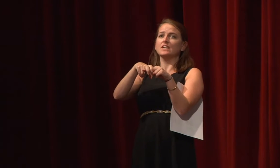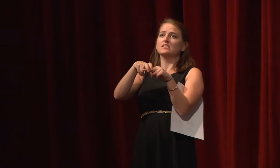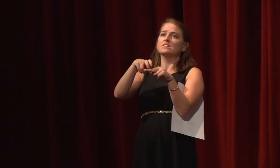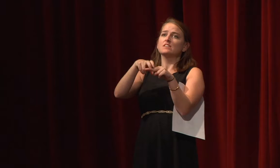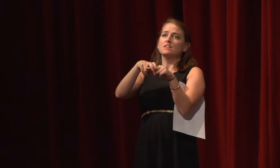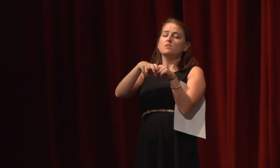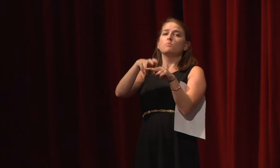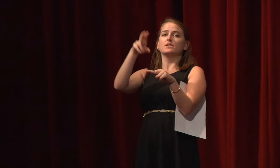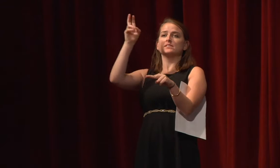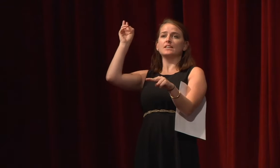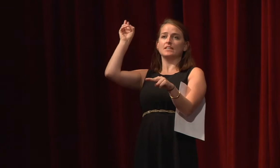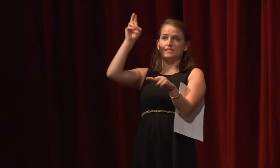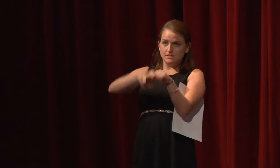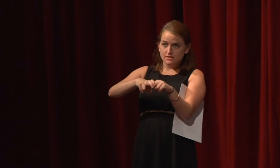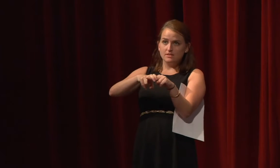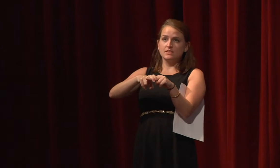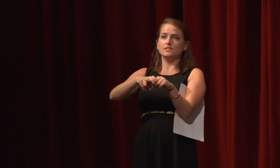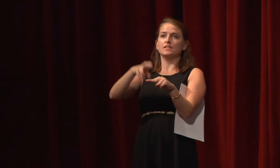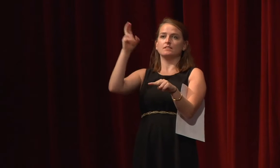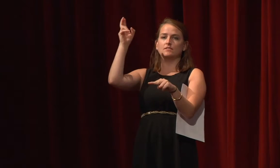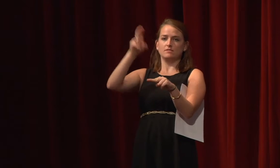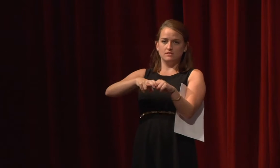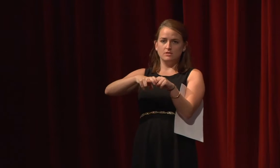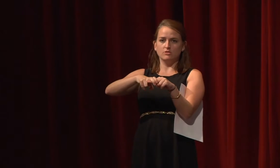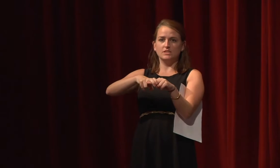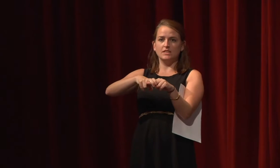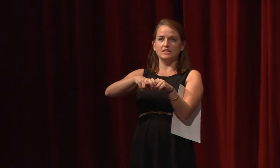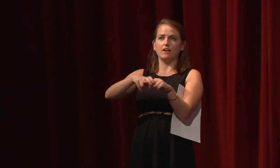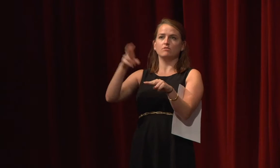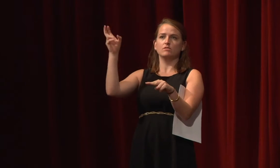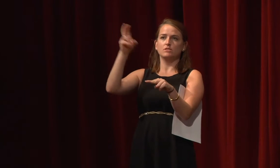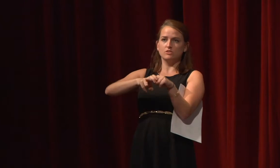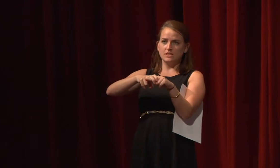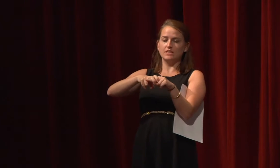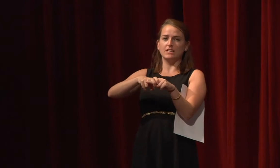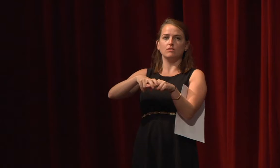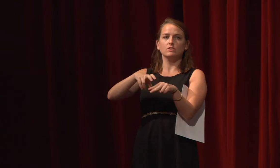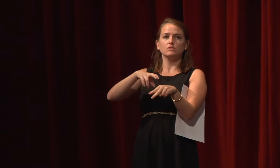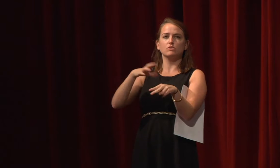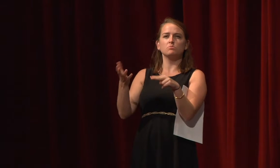sit. But sit is to sit. You're sitting down. You're sitting down. So it's more